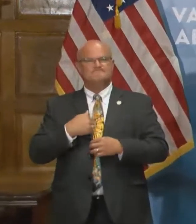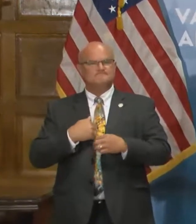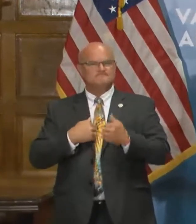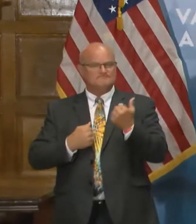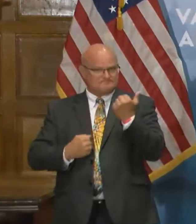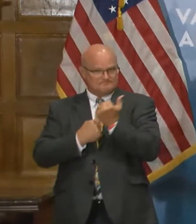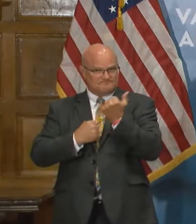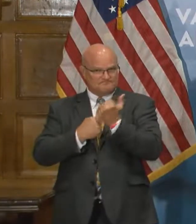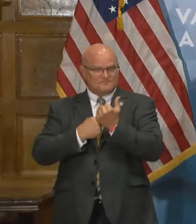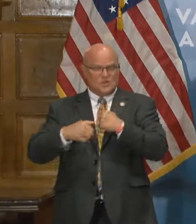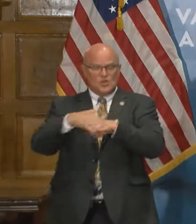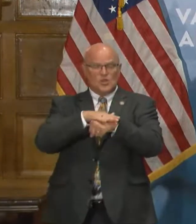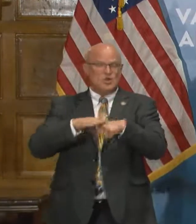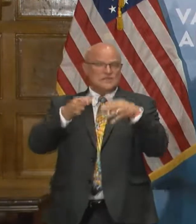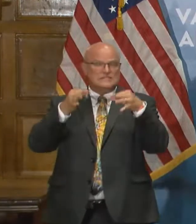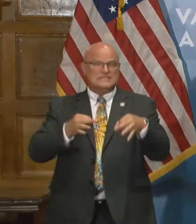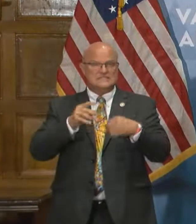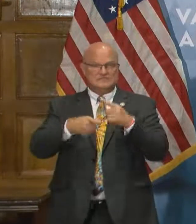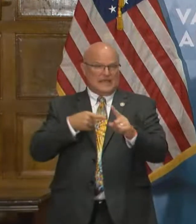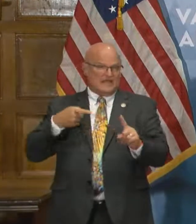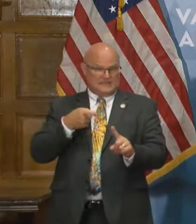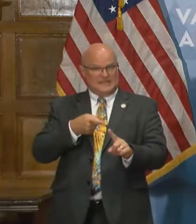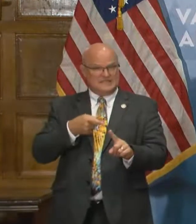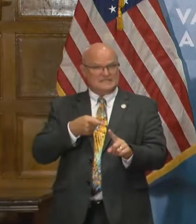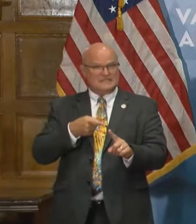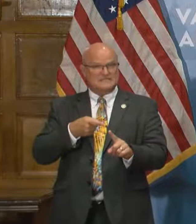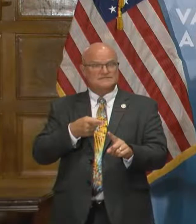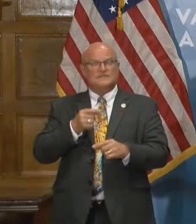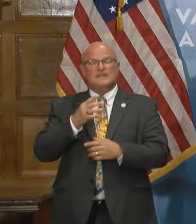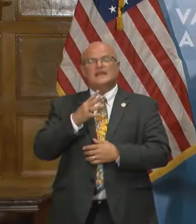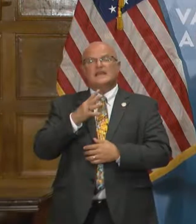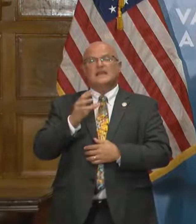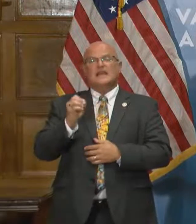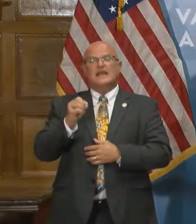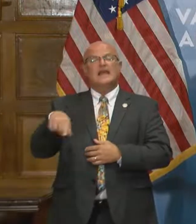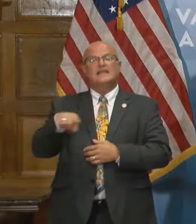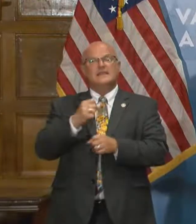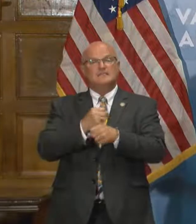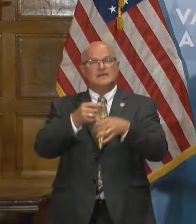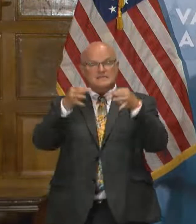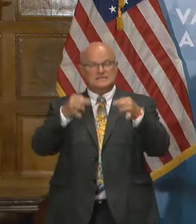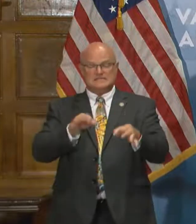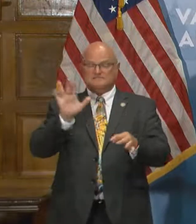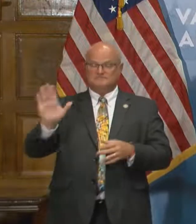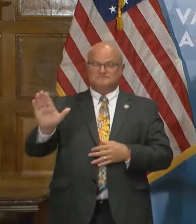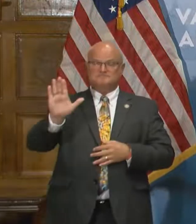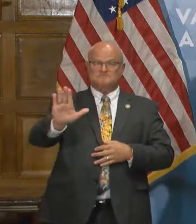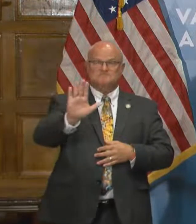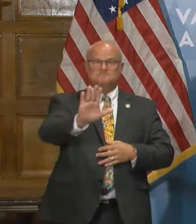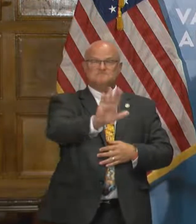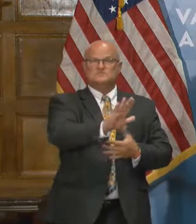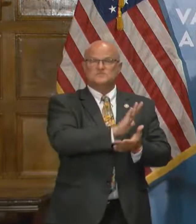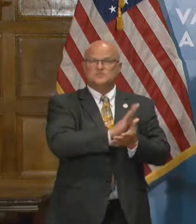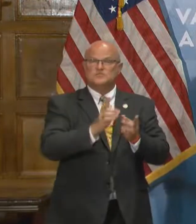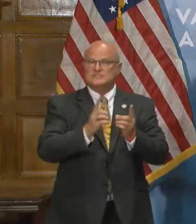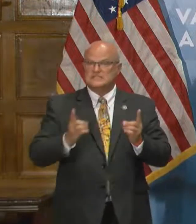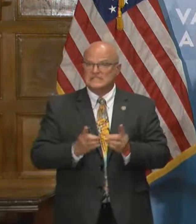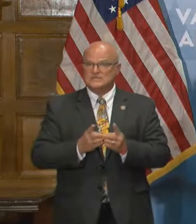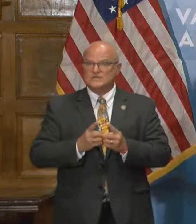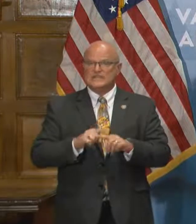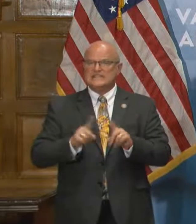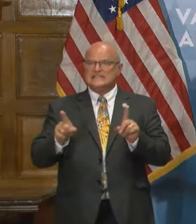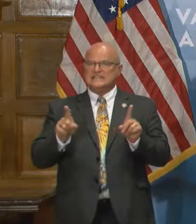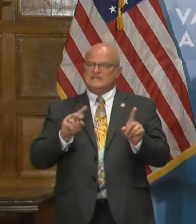is local decisions on this point. And they've made decisions, and every school district is in a